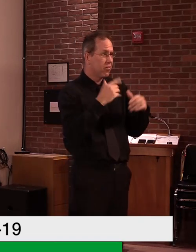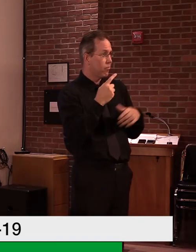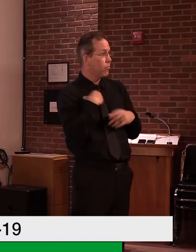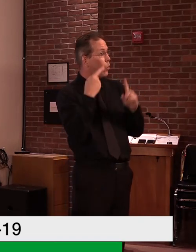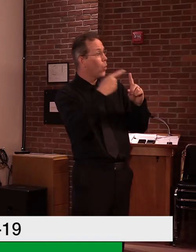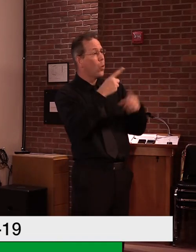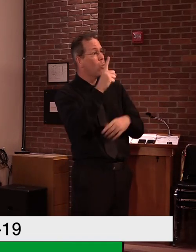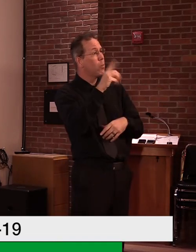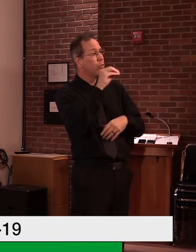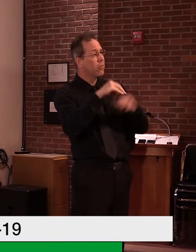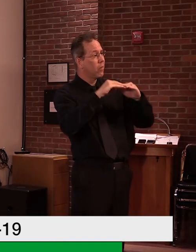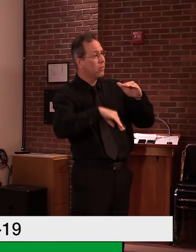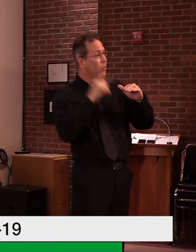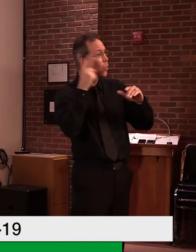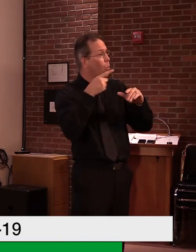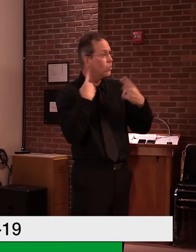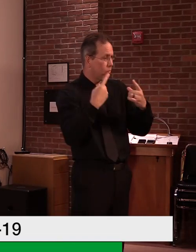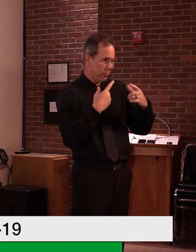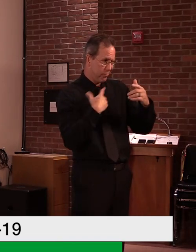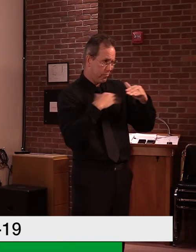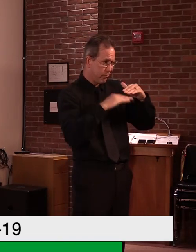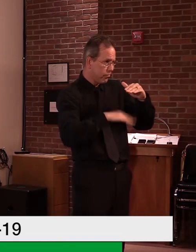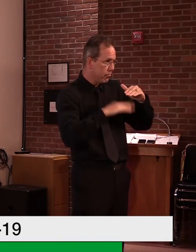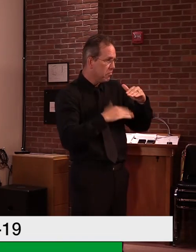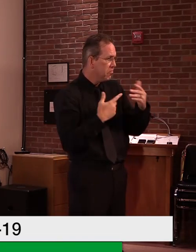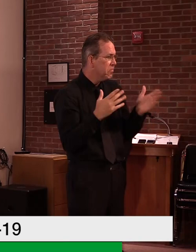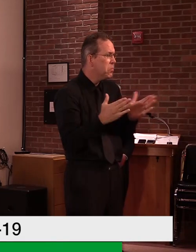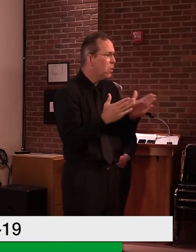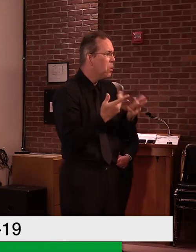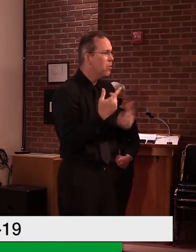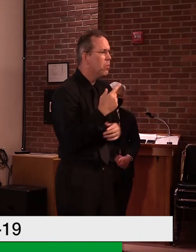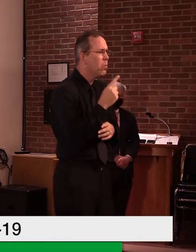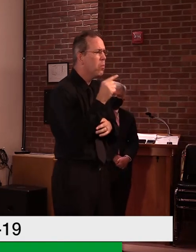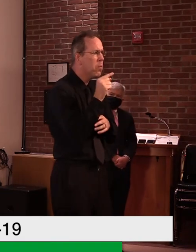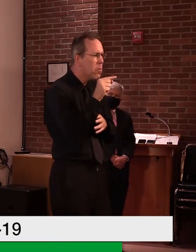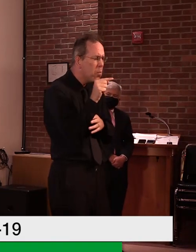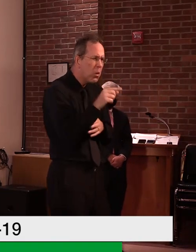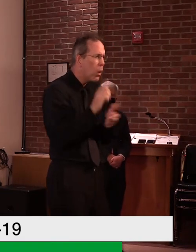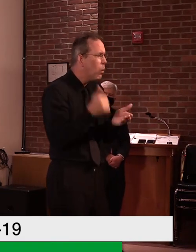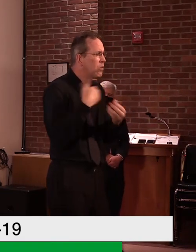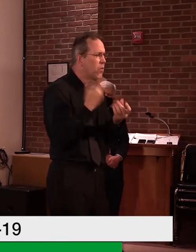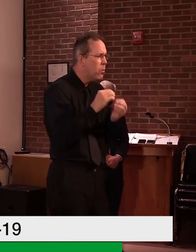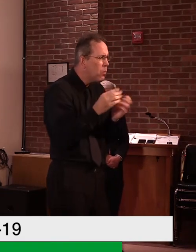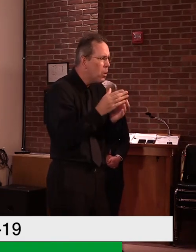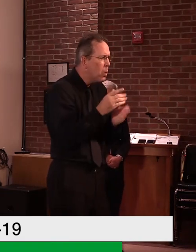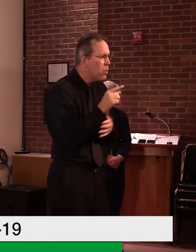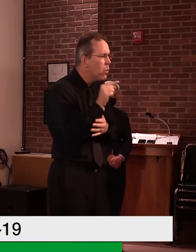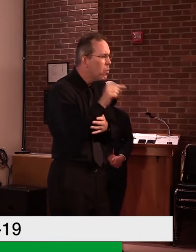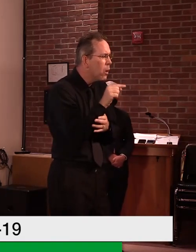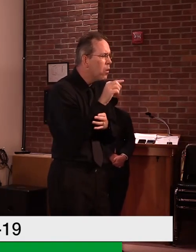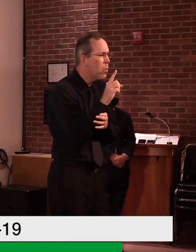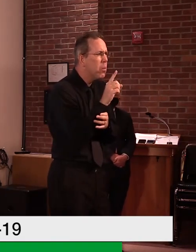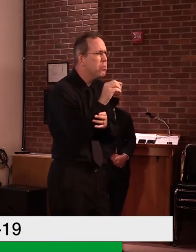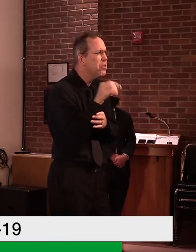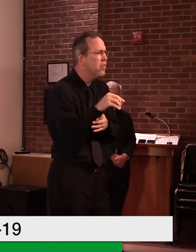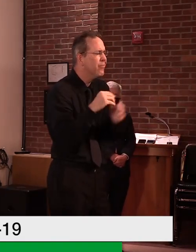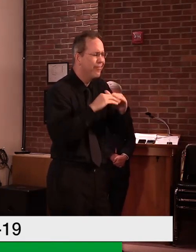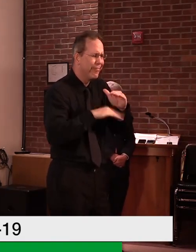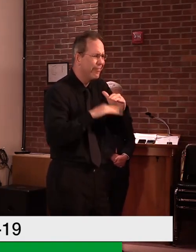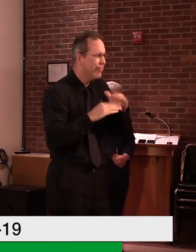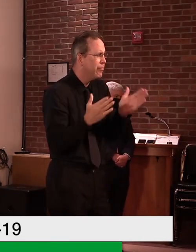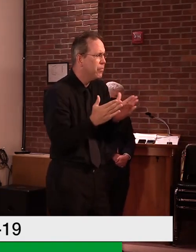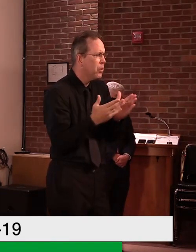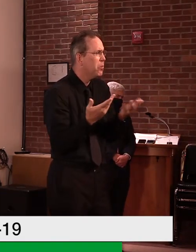and continuing our trend as one of the lowest positivity rates in the country. The fourth metric is hospital and critical care